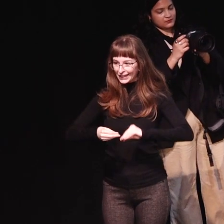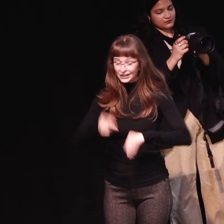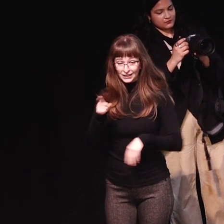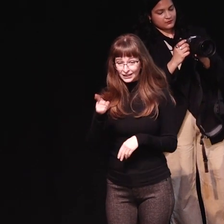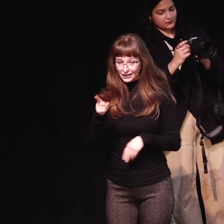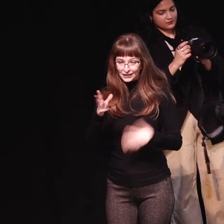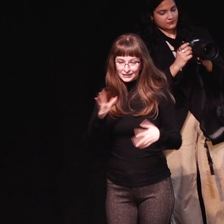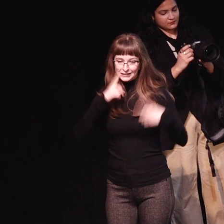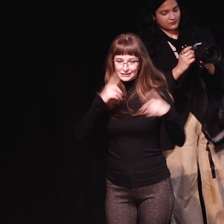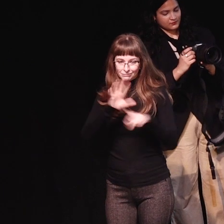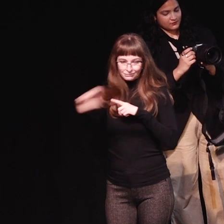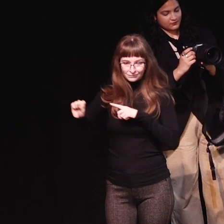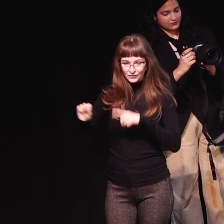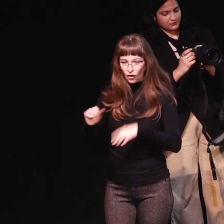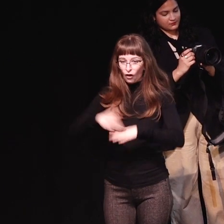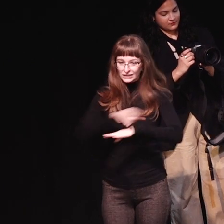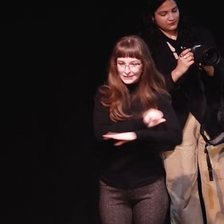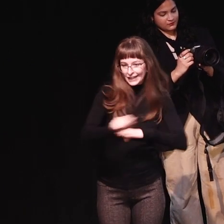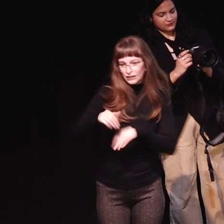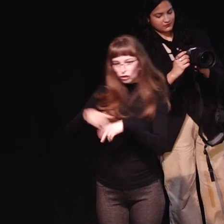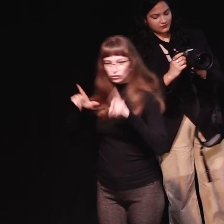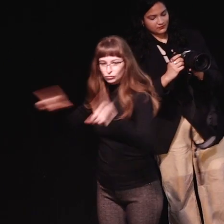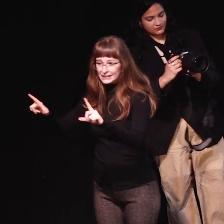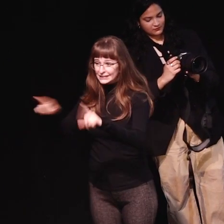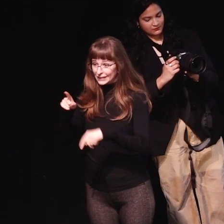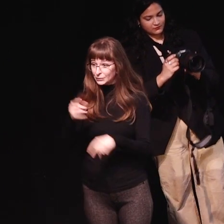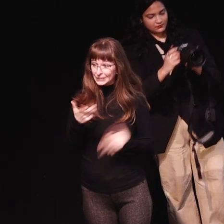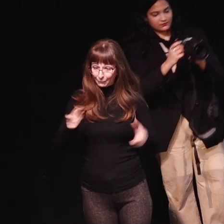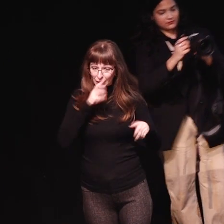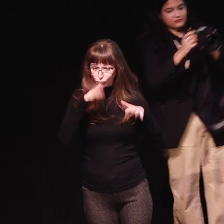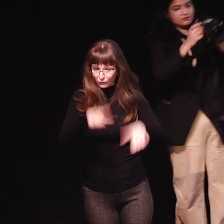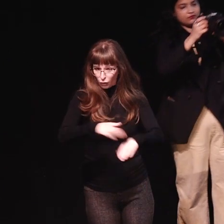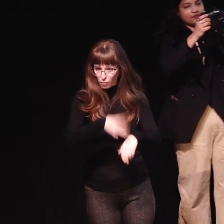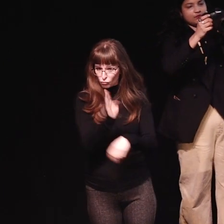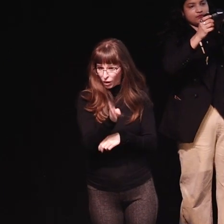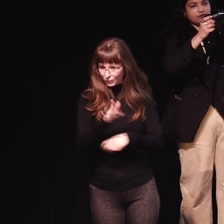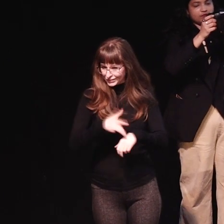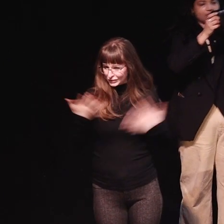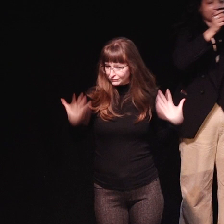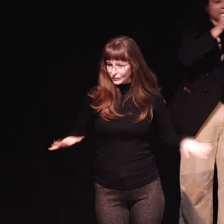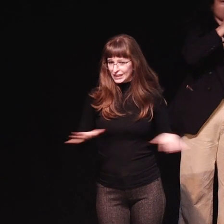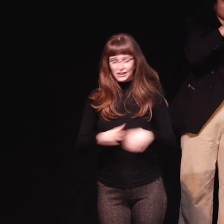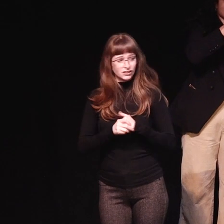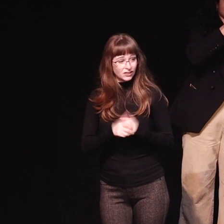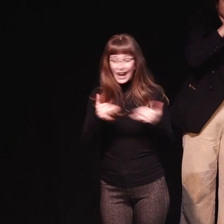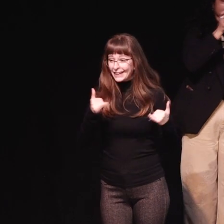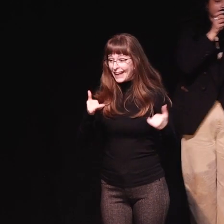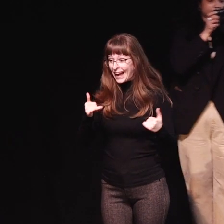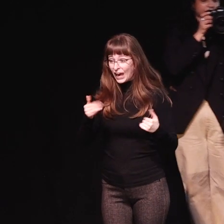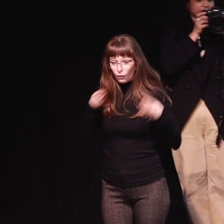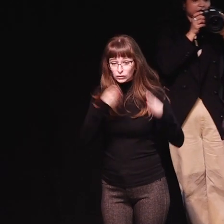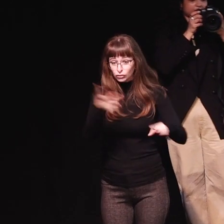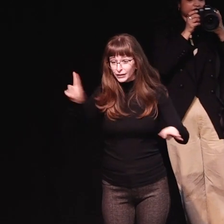Tony Award-winning run of Big River on Broadway. And now we see him walking down the street. We couldn't get him here